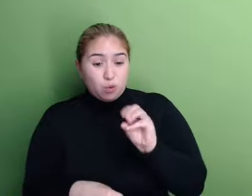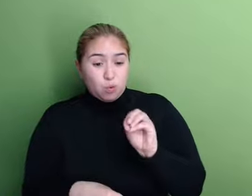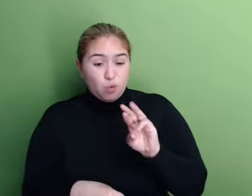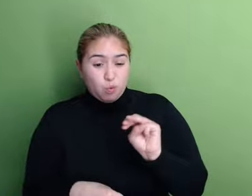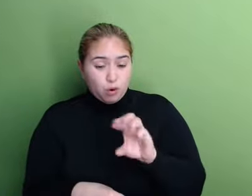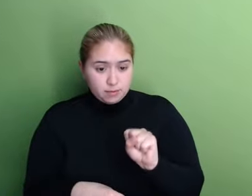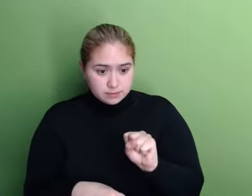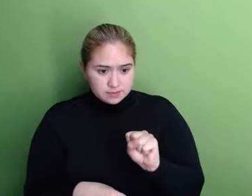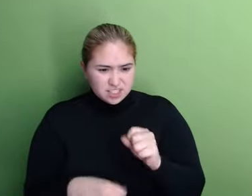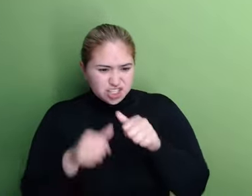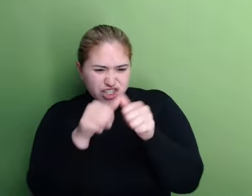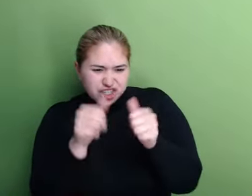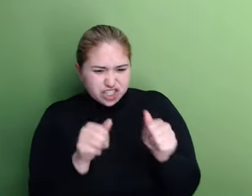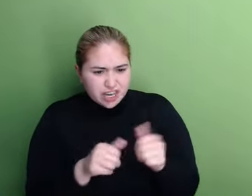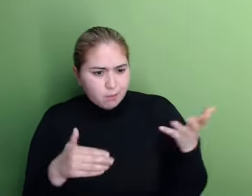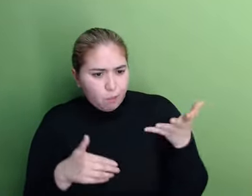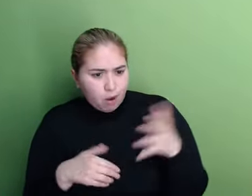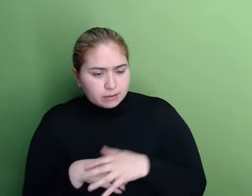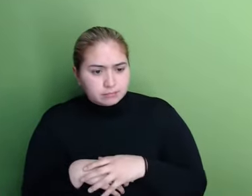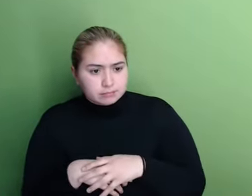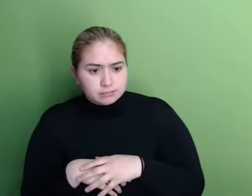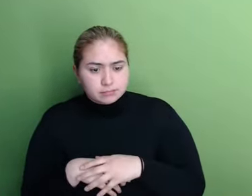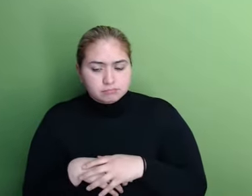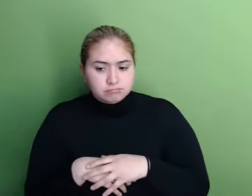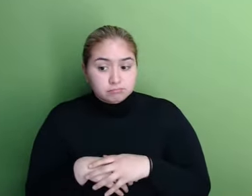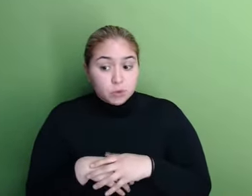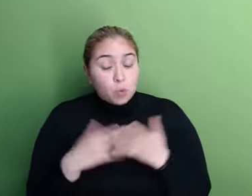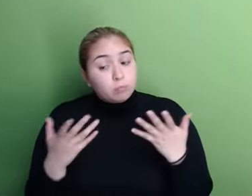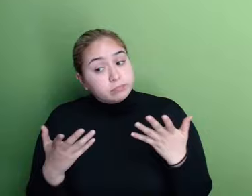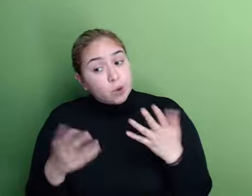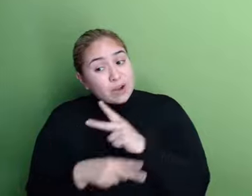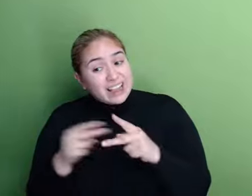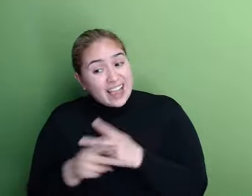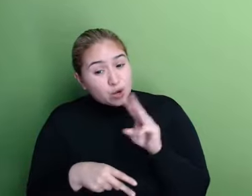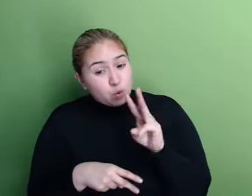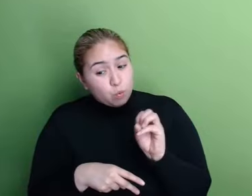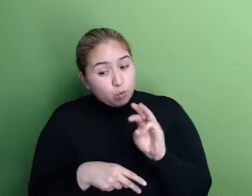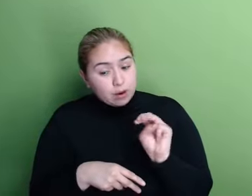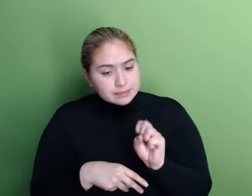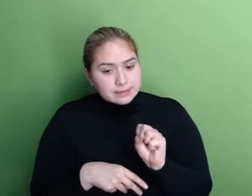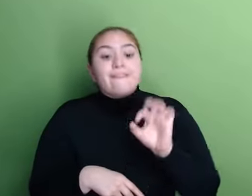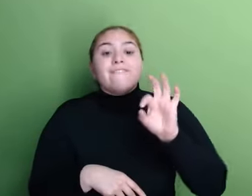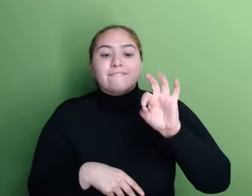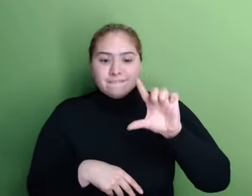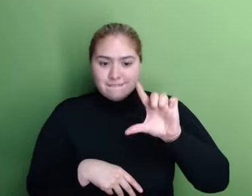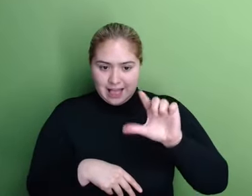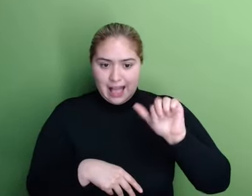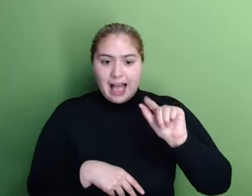in? Well, what kind of worms are we talking about today? Flat worms. But we're going to make worms. We know they're long